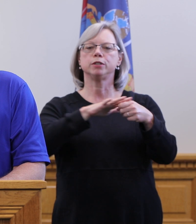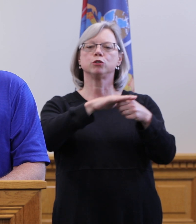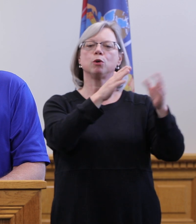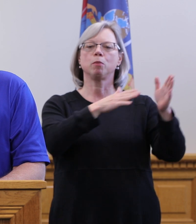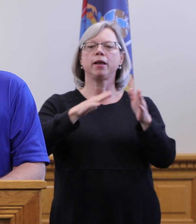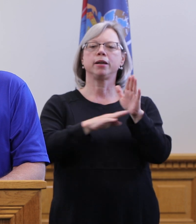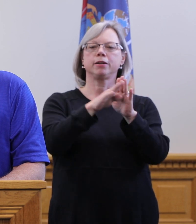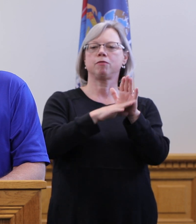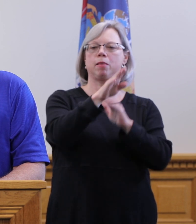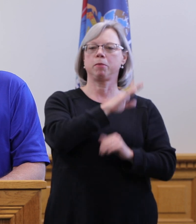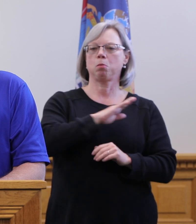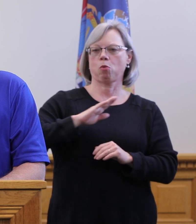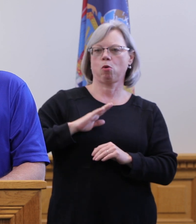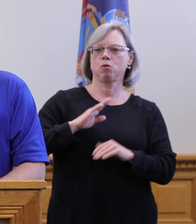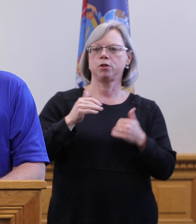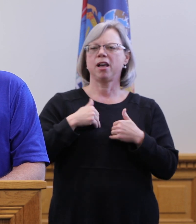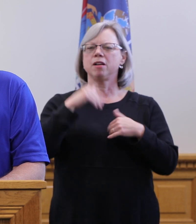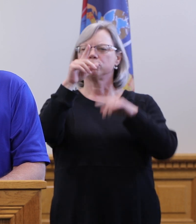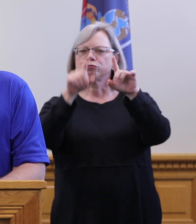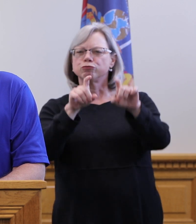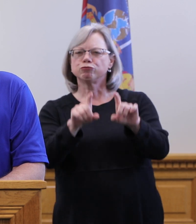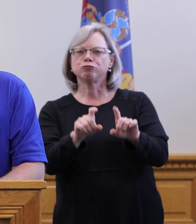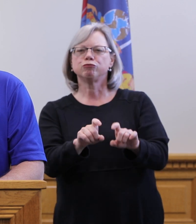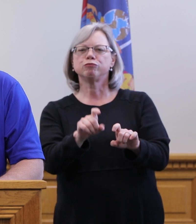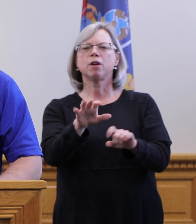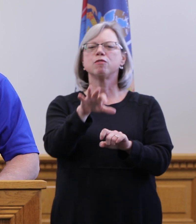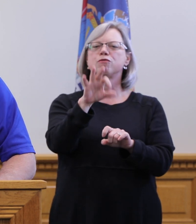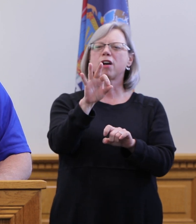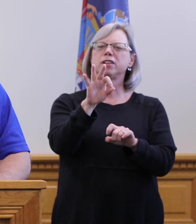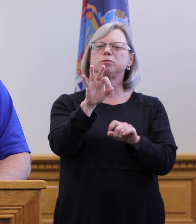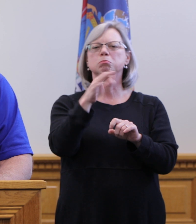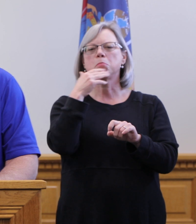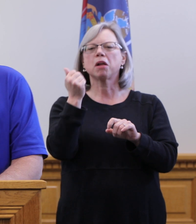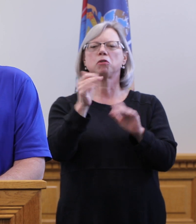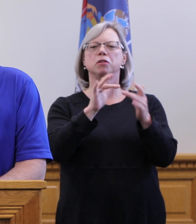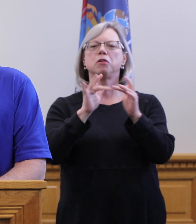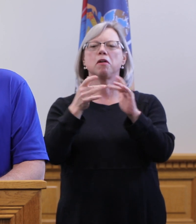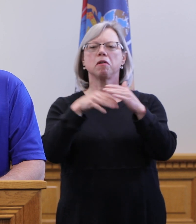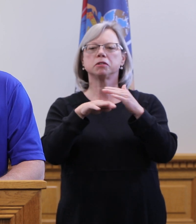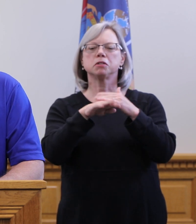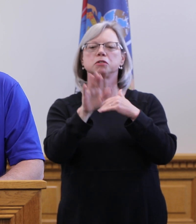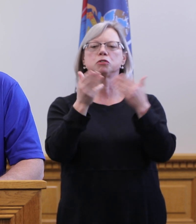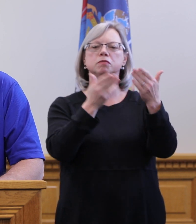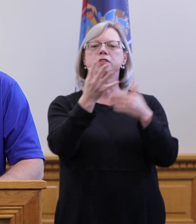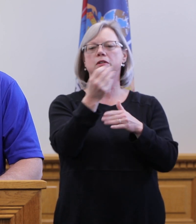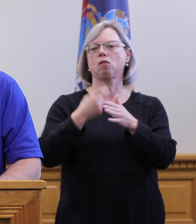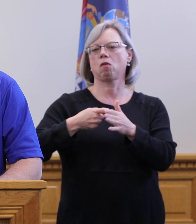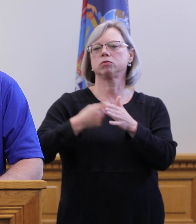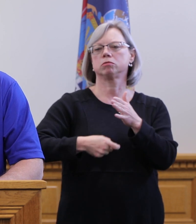ECC Technologies has created a website and a survey to help identify issues with internet access, service, and